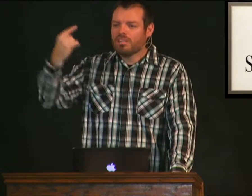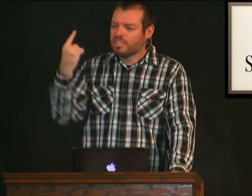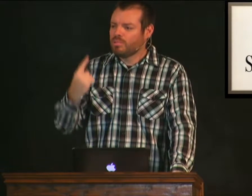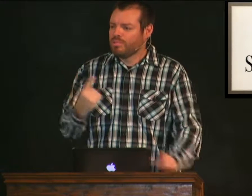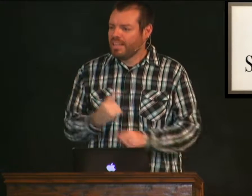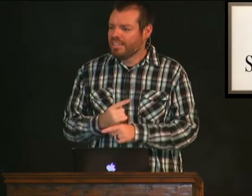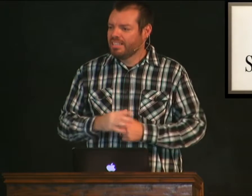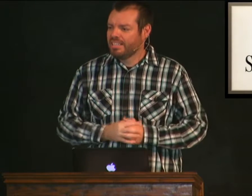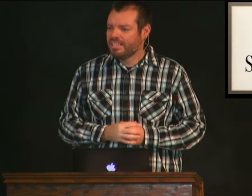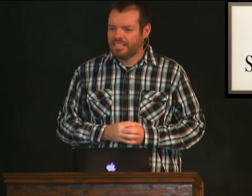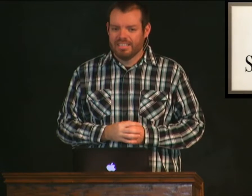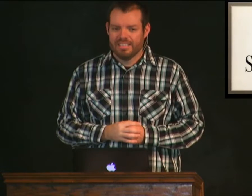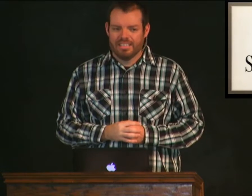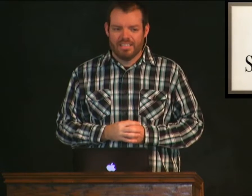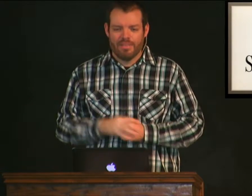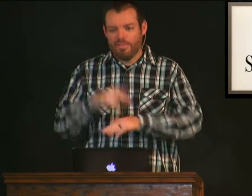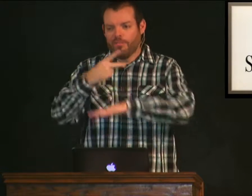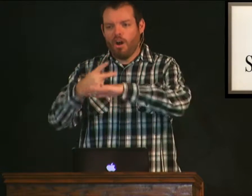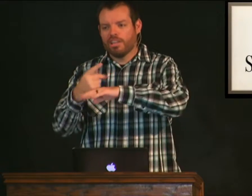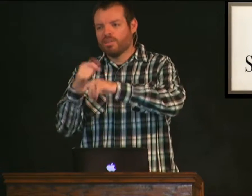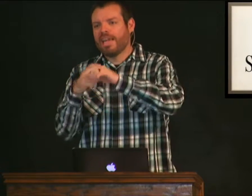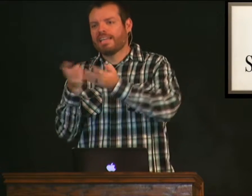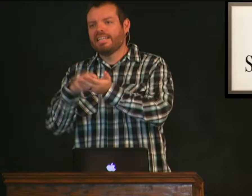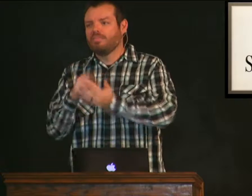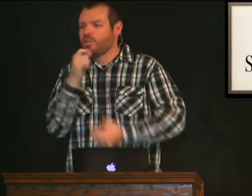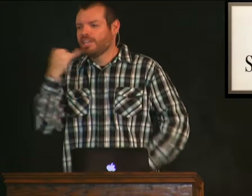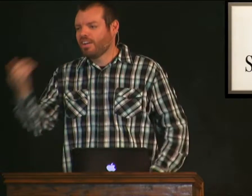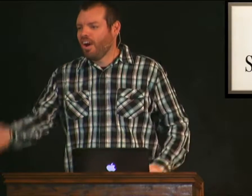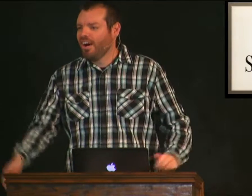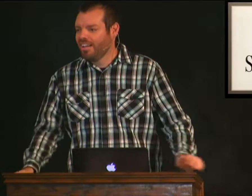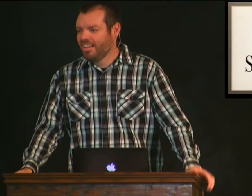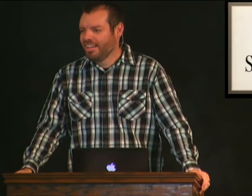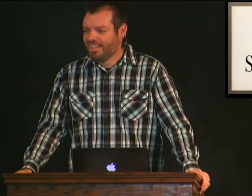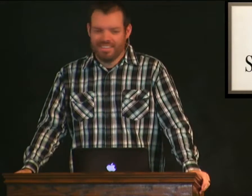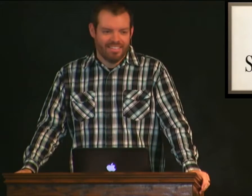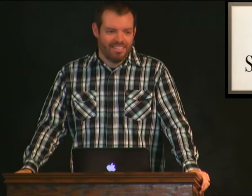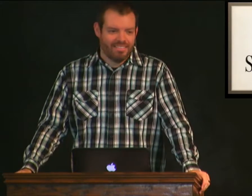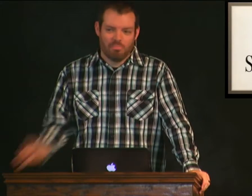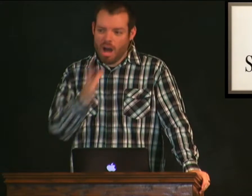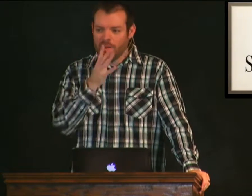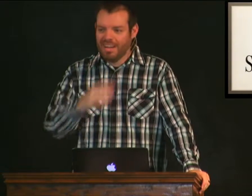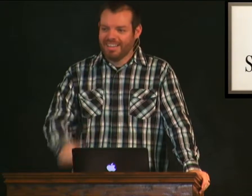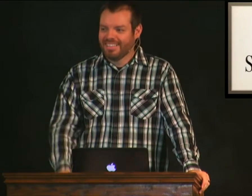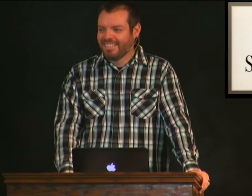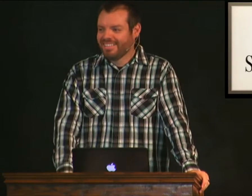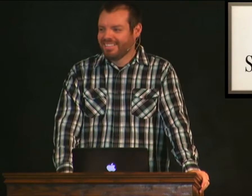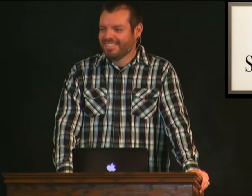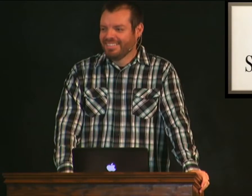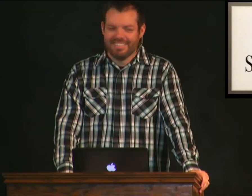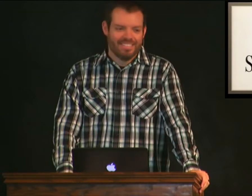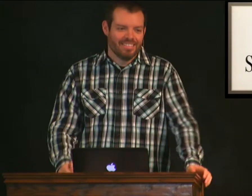we call someone, right? If you fall and you can't get up, who are you going to call? Mama?